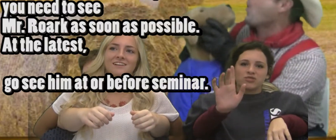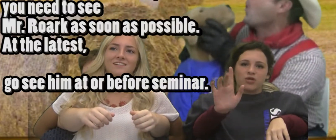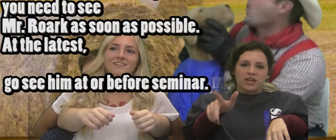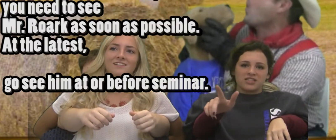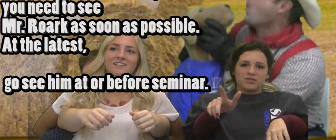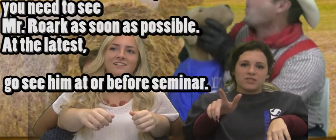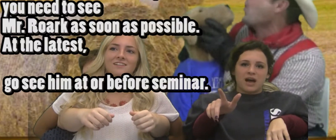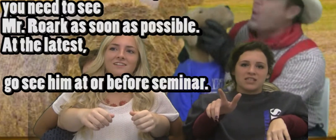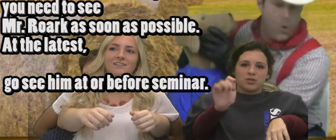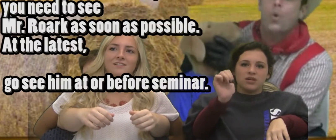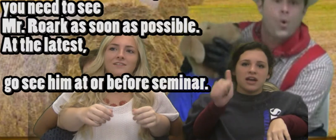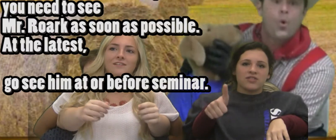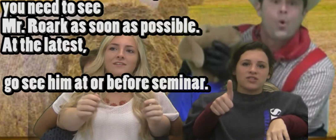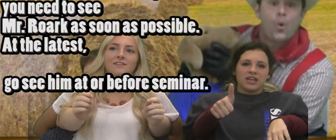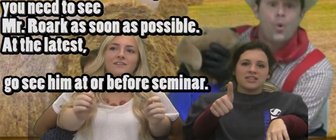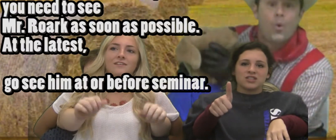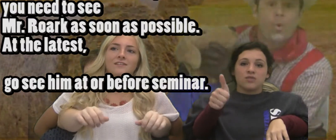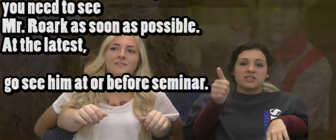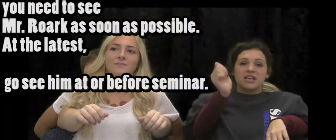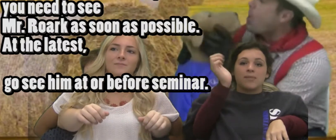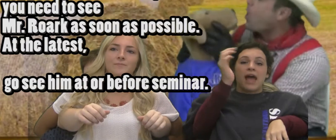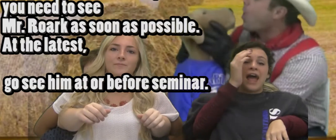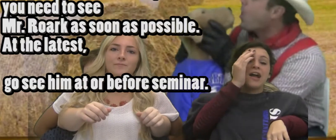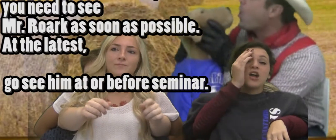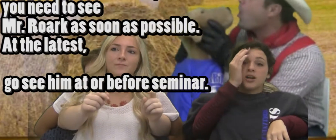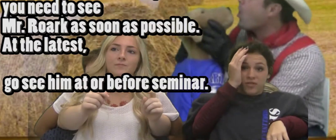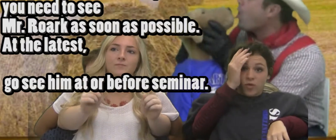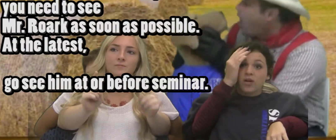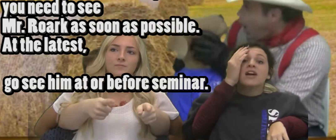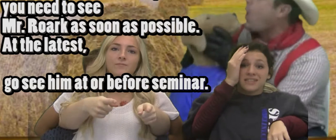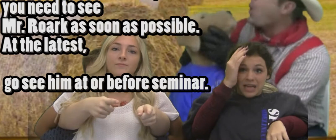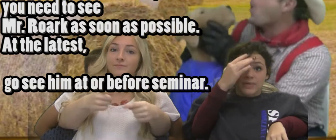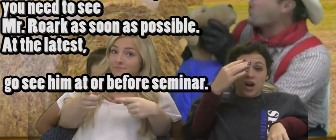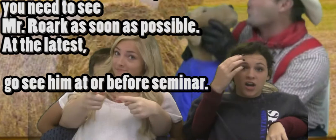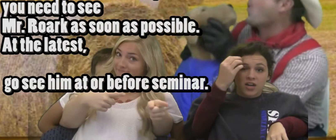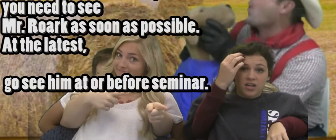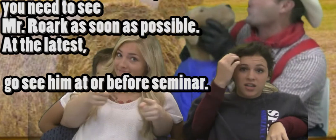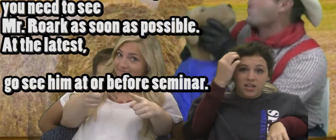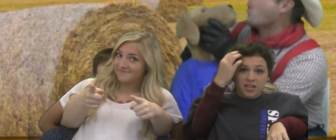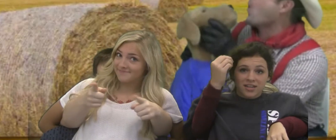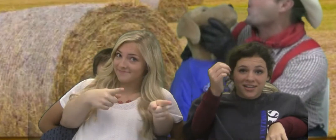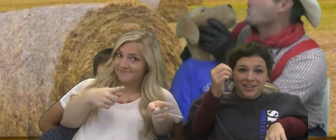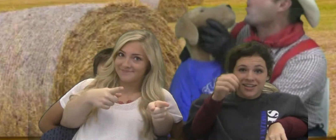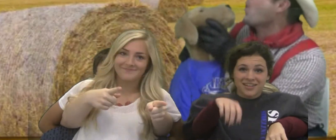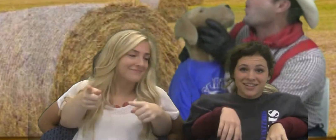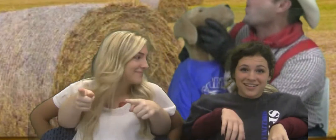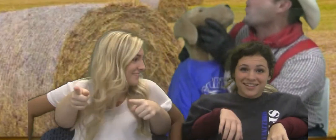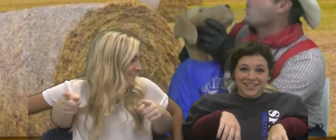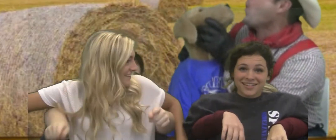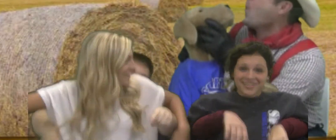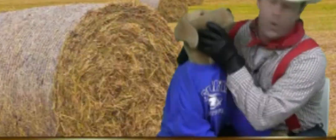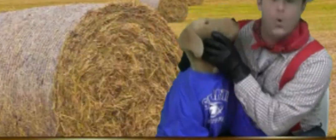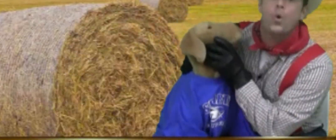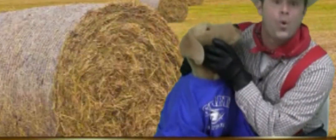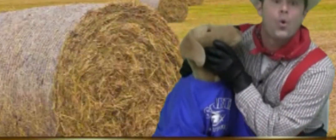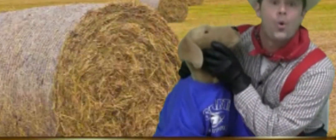see Mr. Rourke as soon as possible. At the latest, go see him at or before seminar.